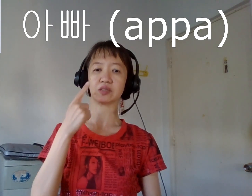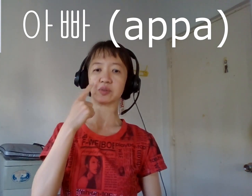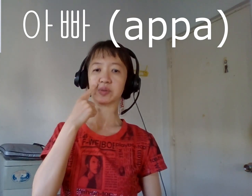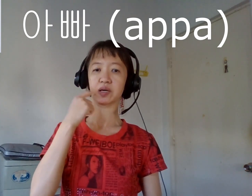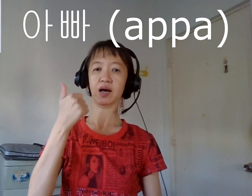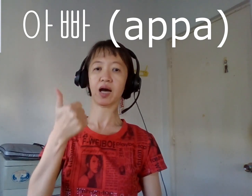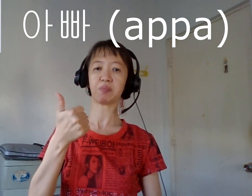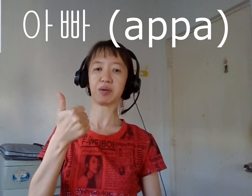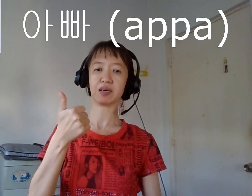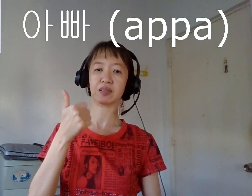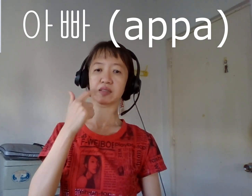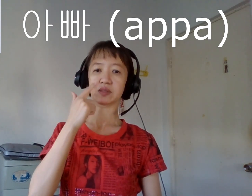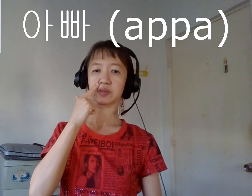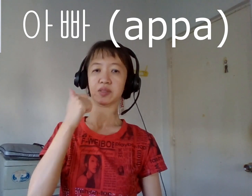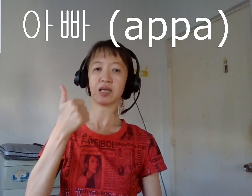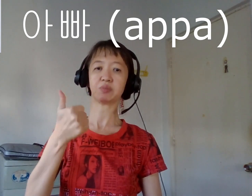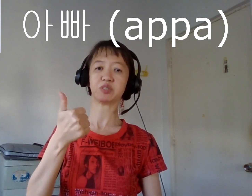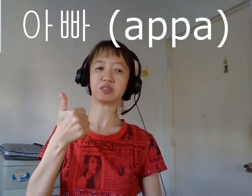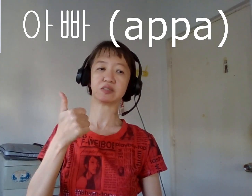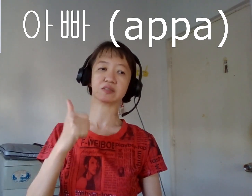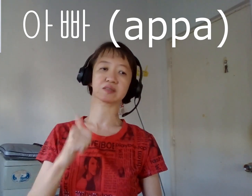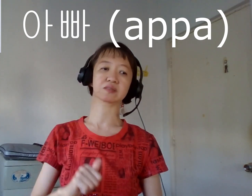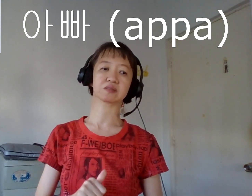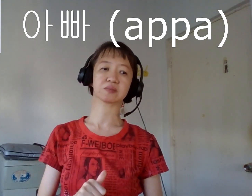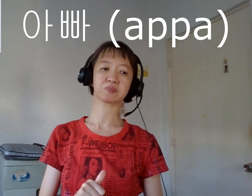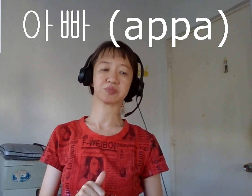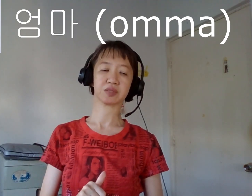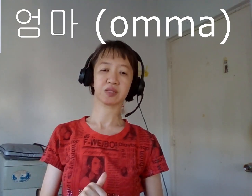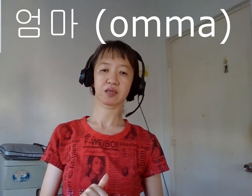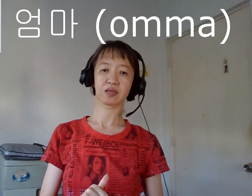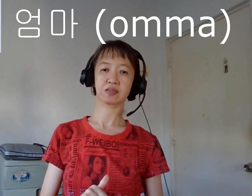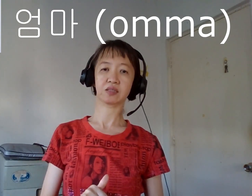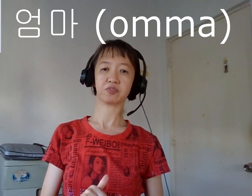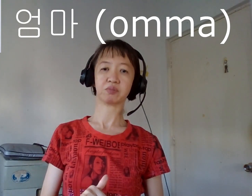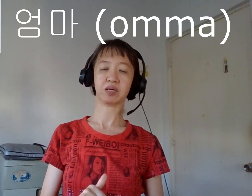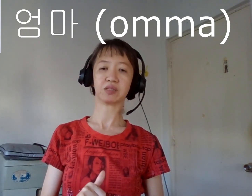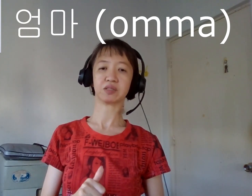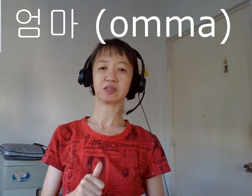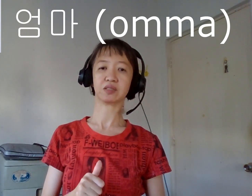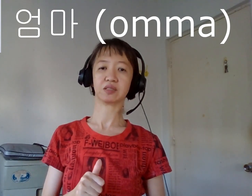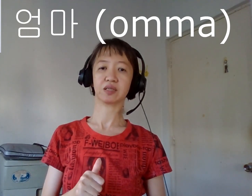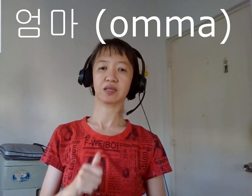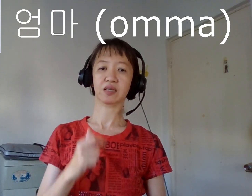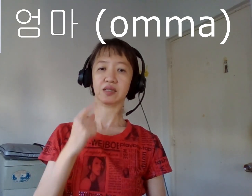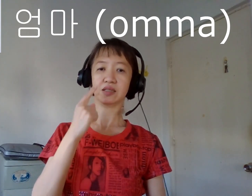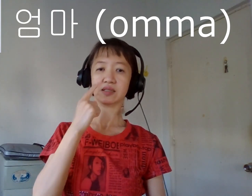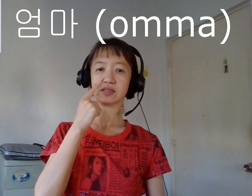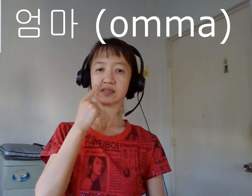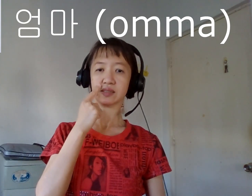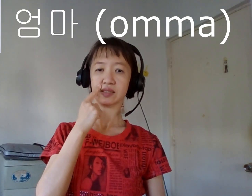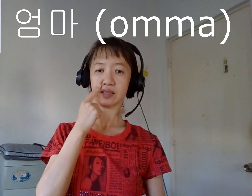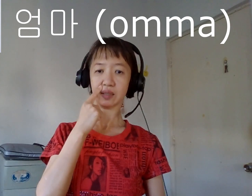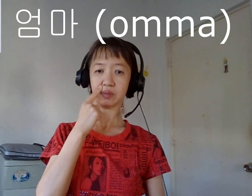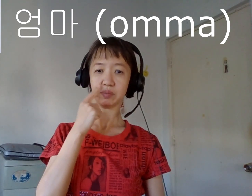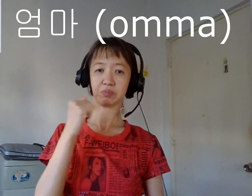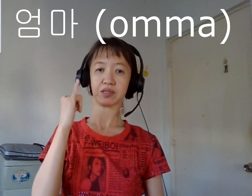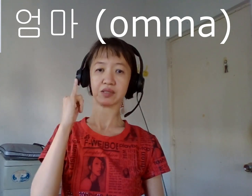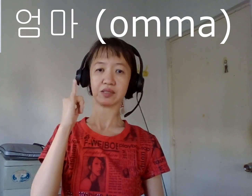So apa or abuji. And then for mother, it's the same, but this